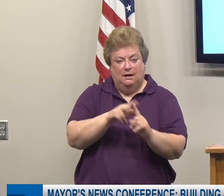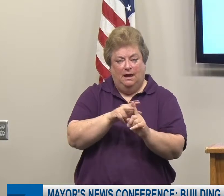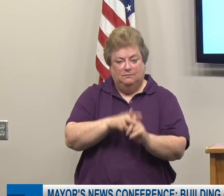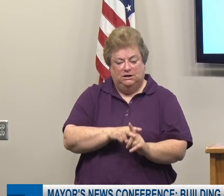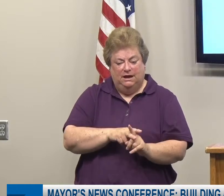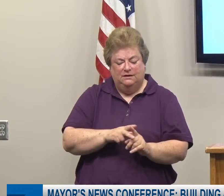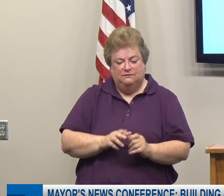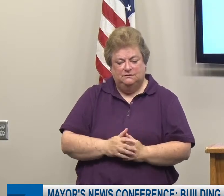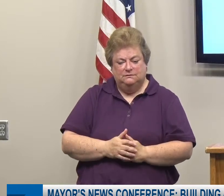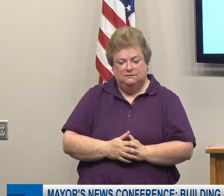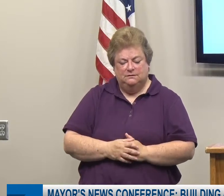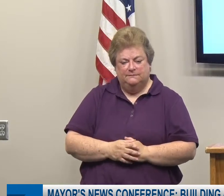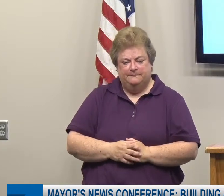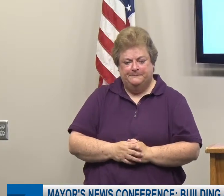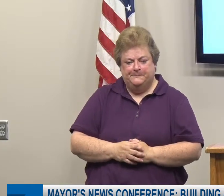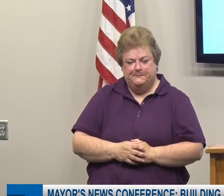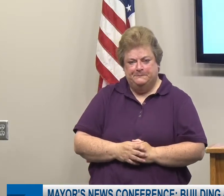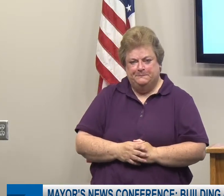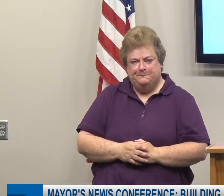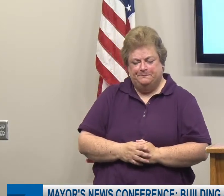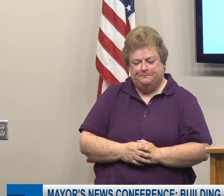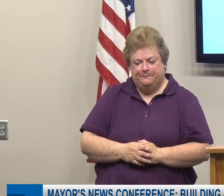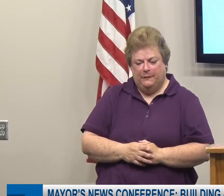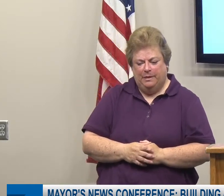how do you think